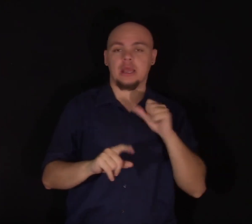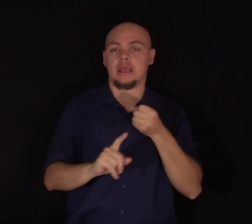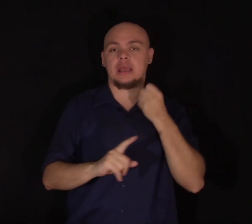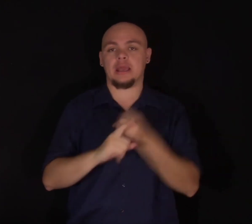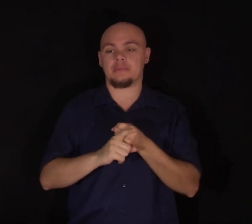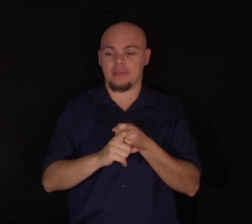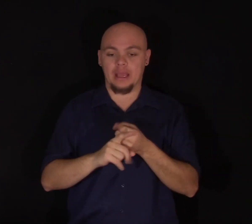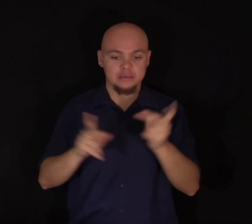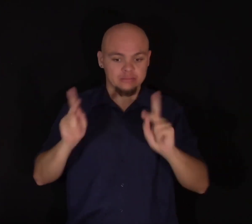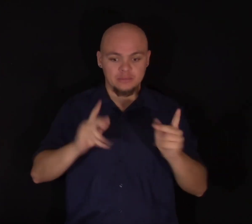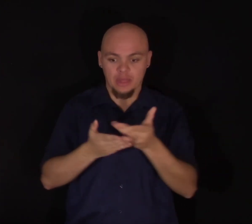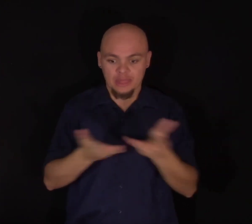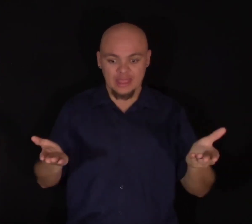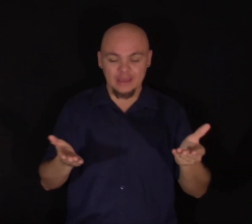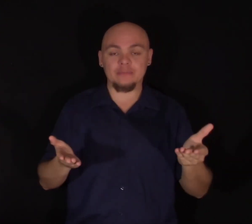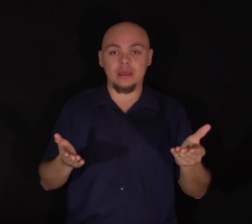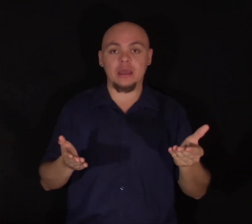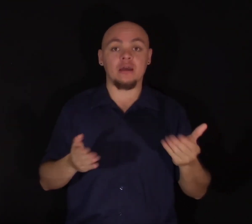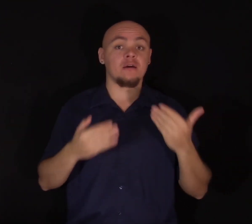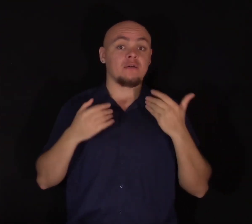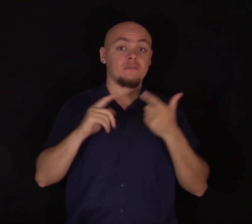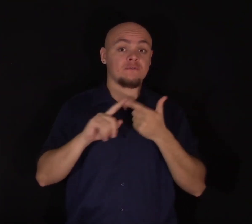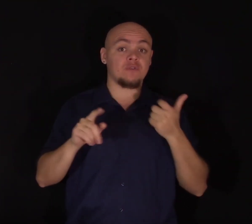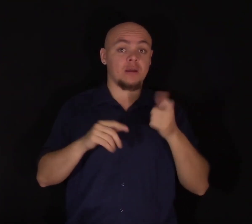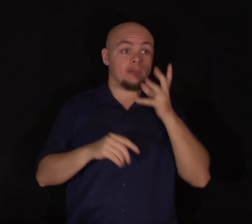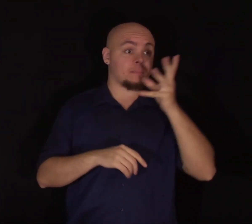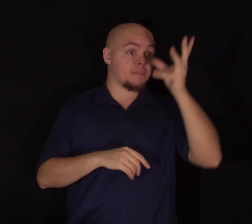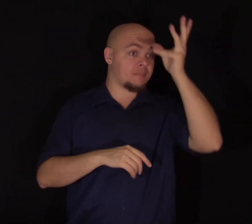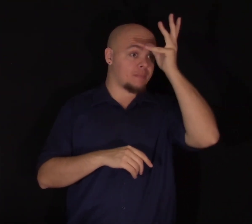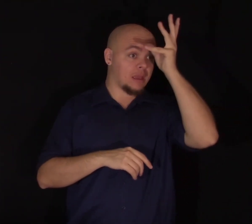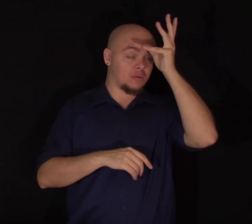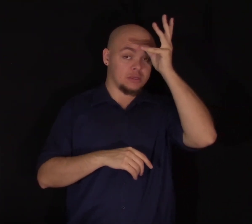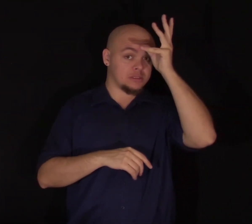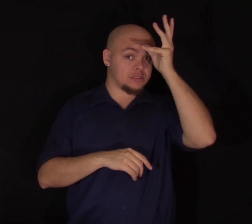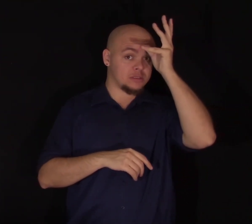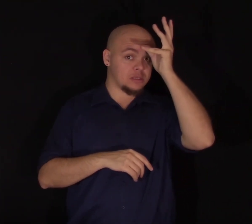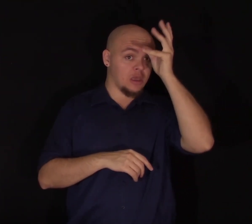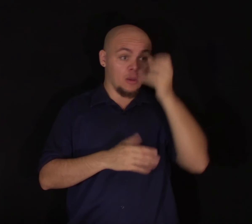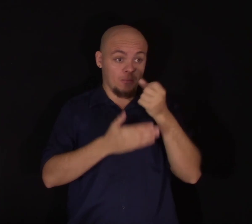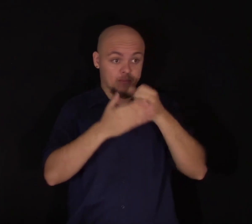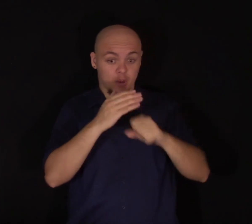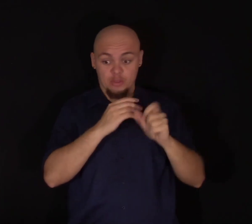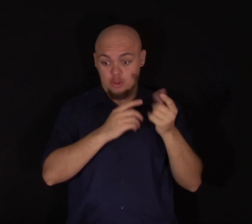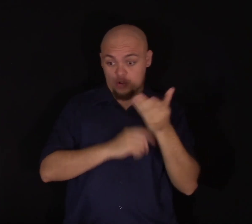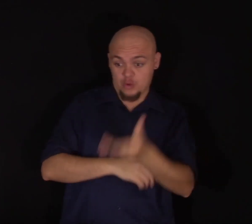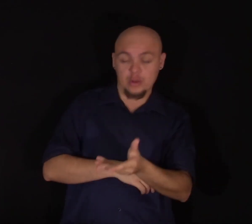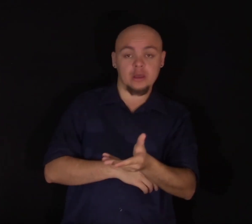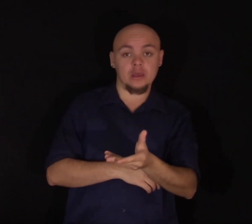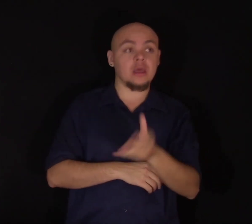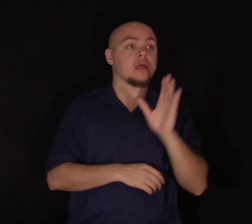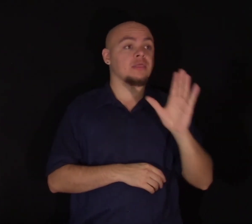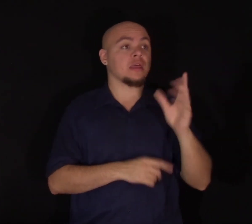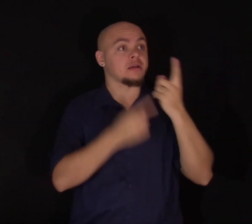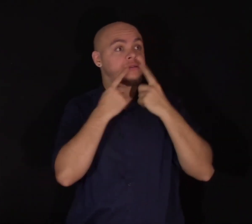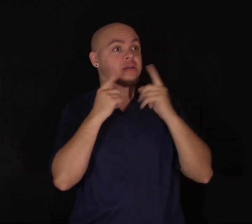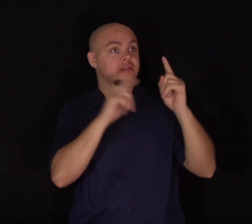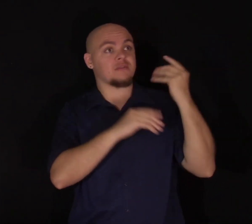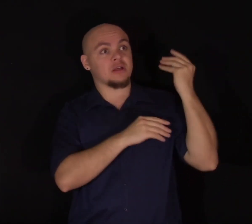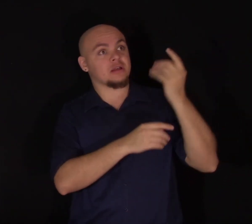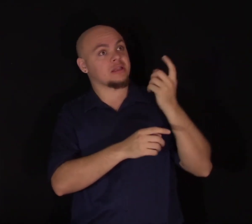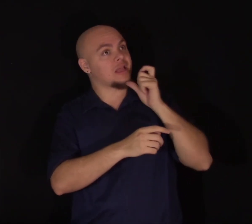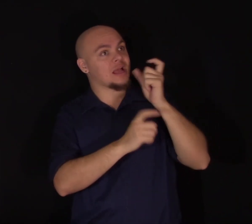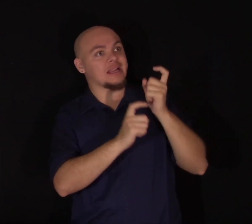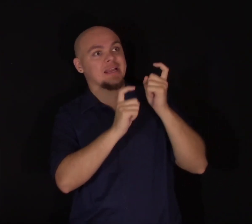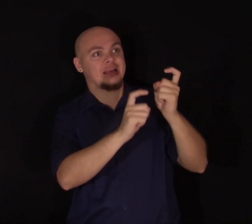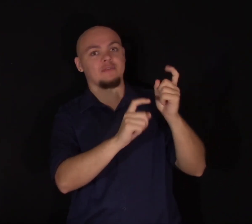and it stems from birth parents who weren't given the tools that they needed to be successful parents because their parents weren't given the tools and their parents